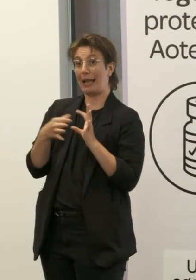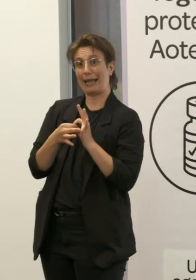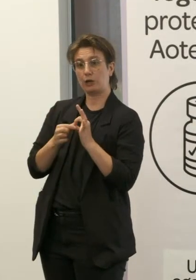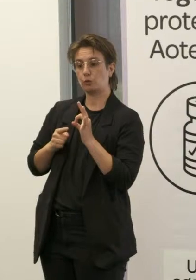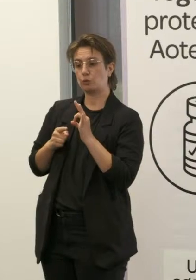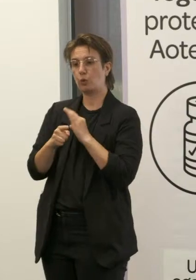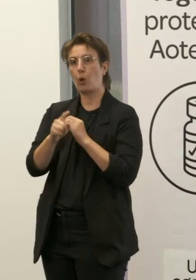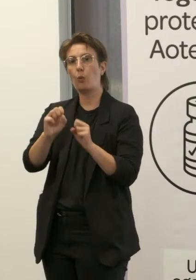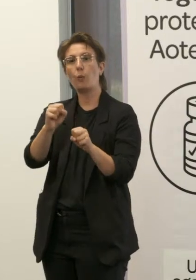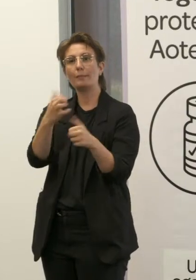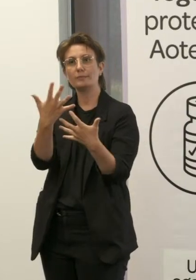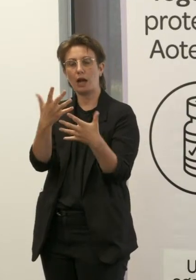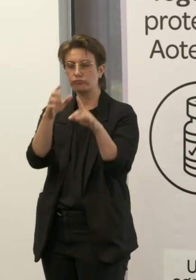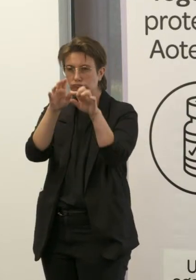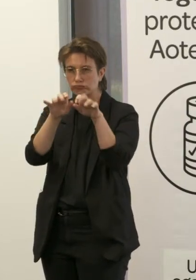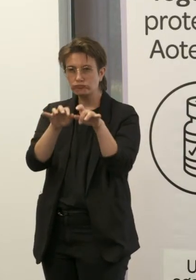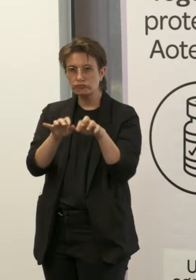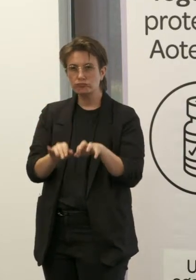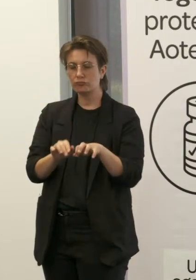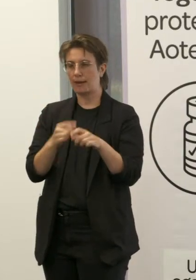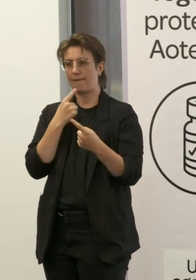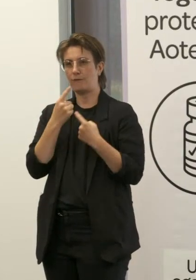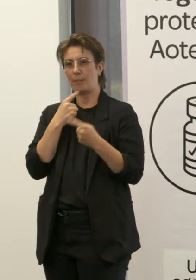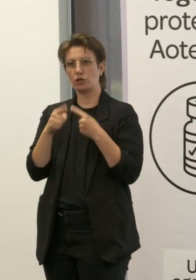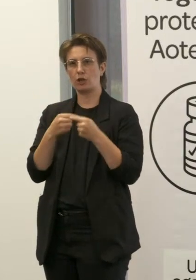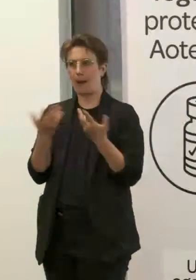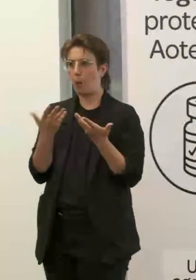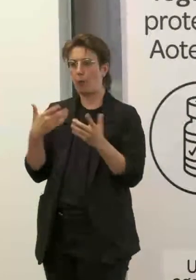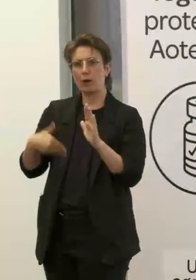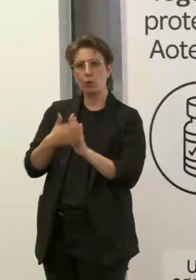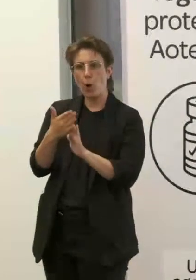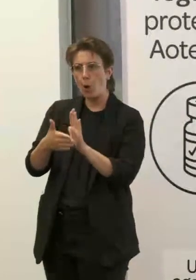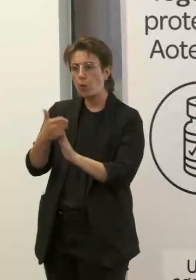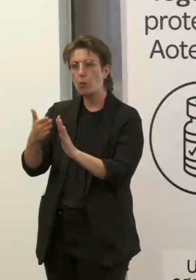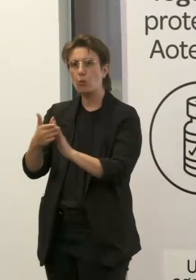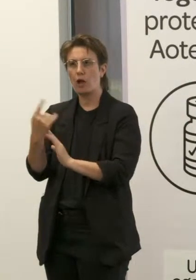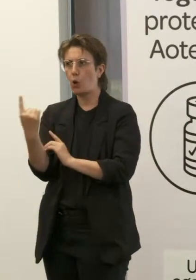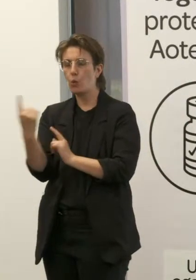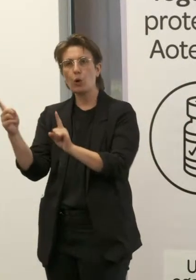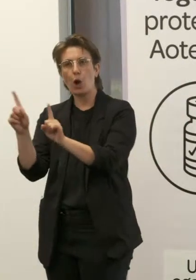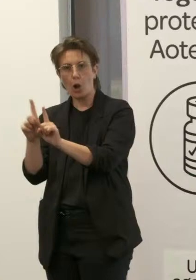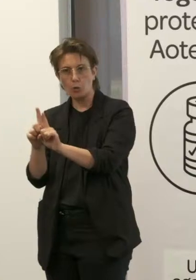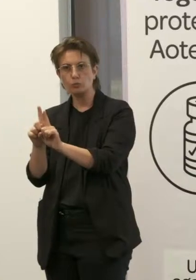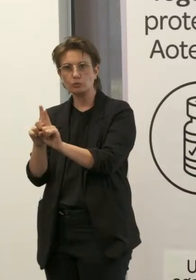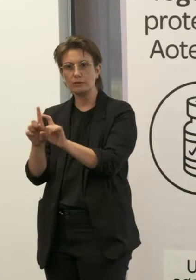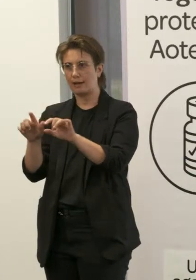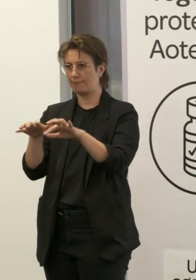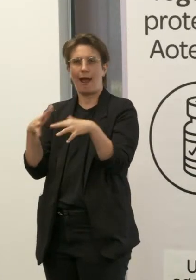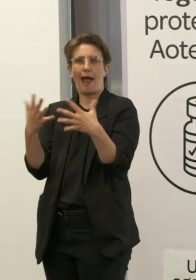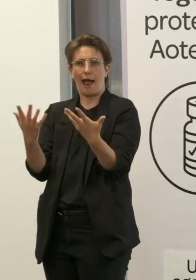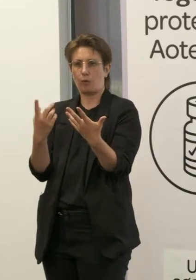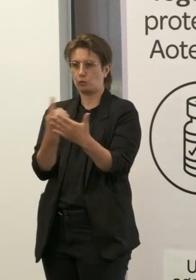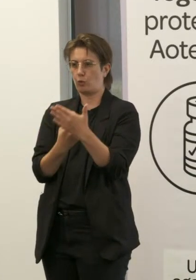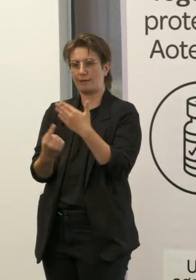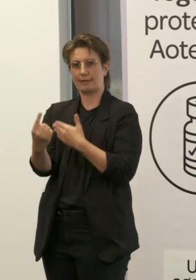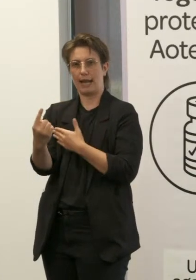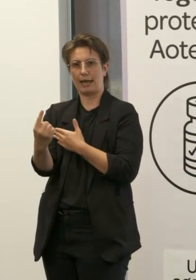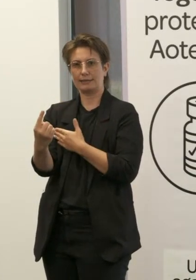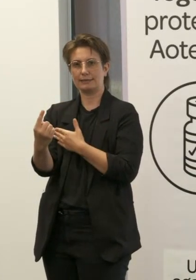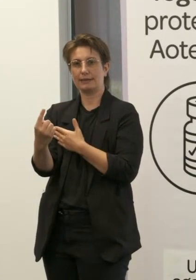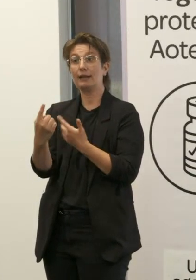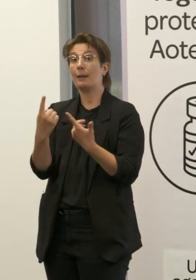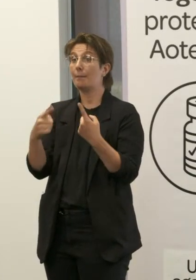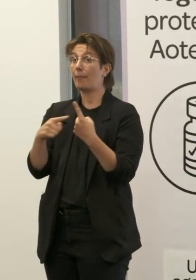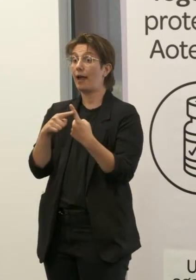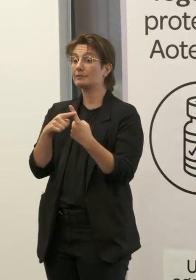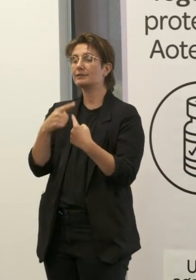them isolate safely and successfully. It might be, for example, if a person is immunocompromised or has an underlying illness that